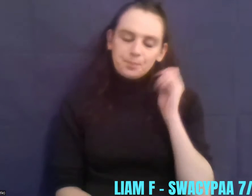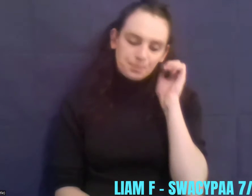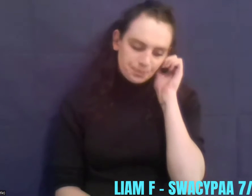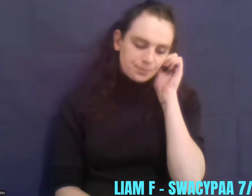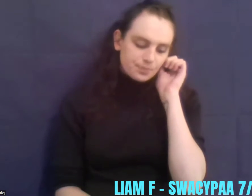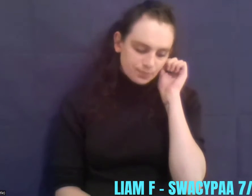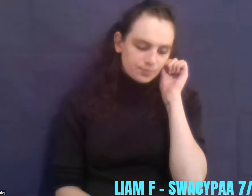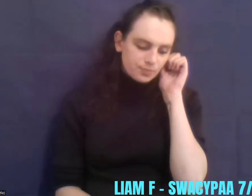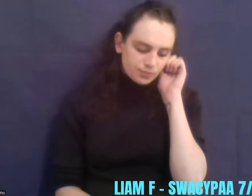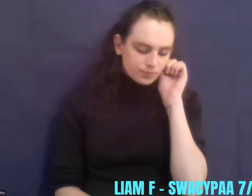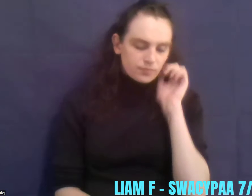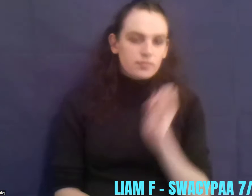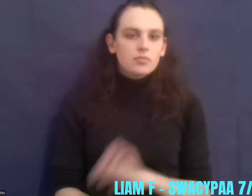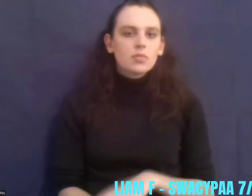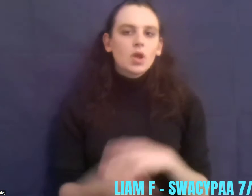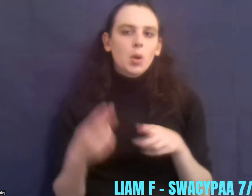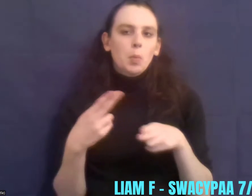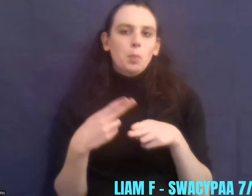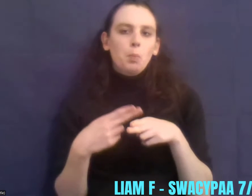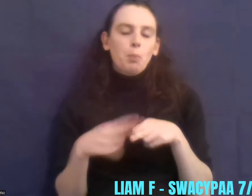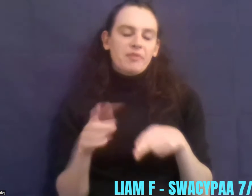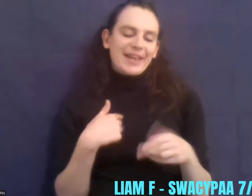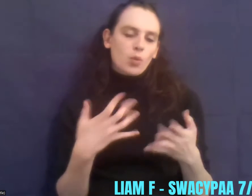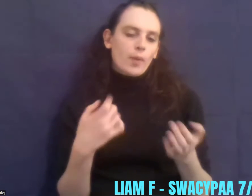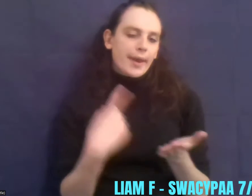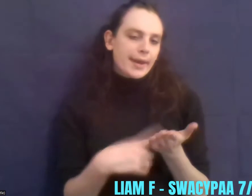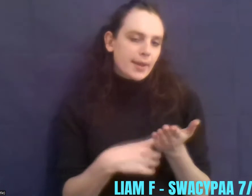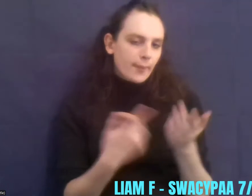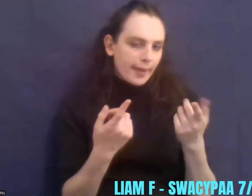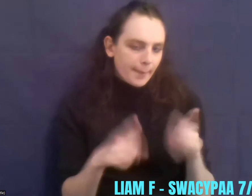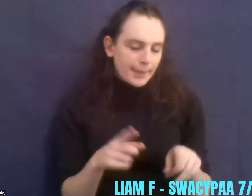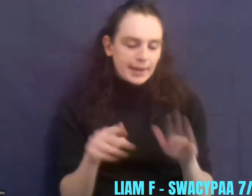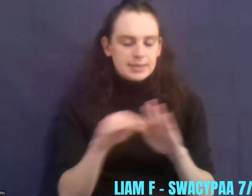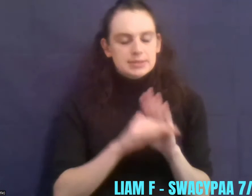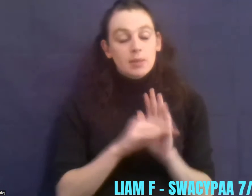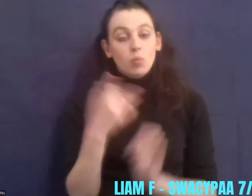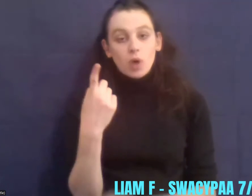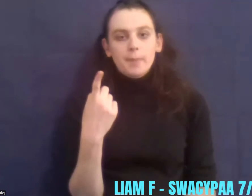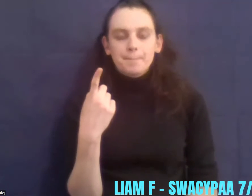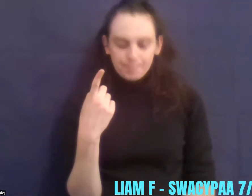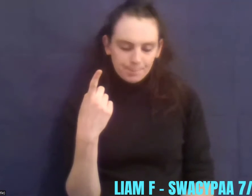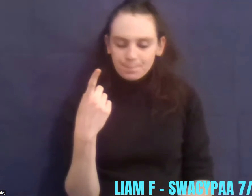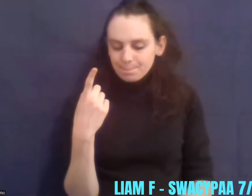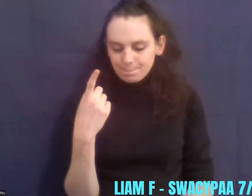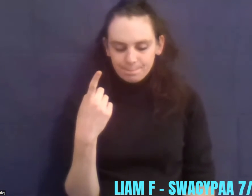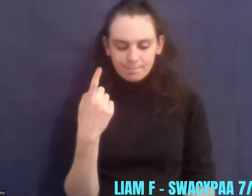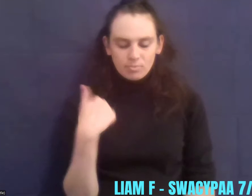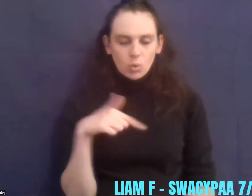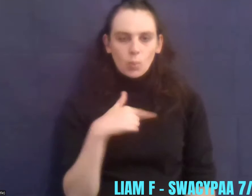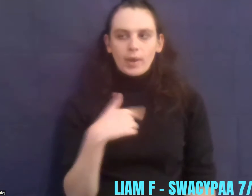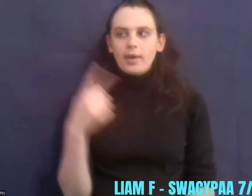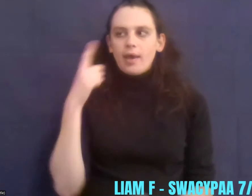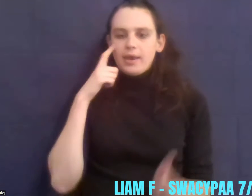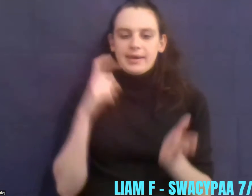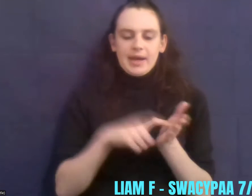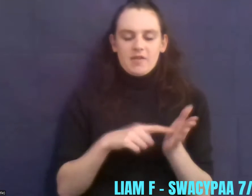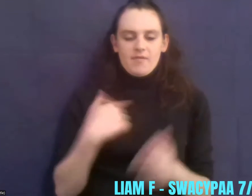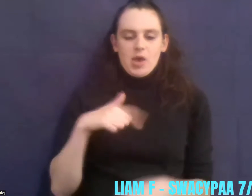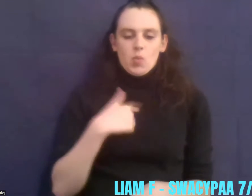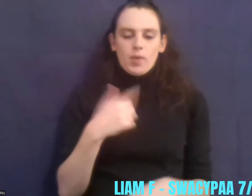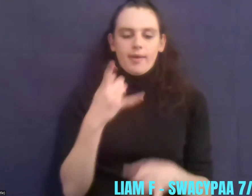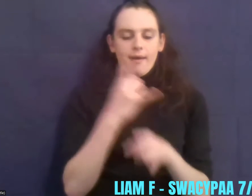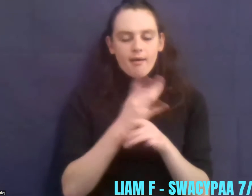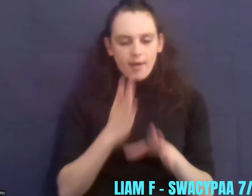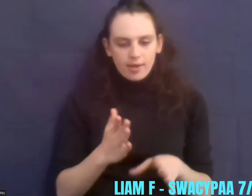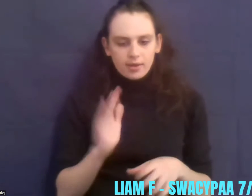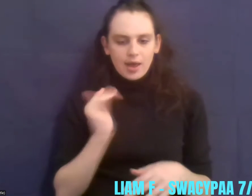to go briefly through what happened, it's in step one, we identify that we're an alcoholic and our lives are